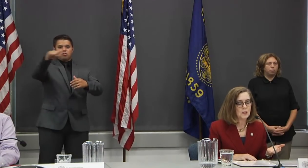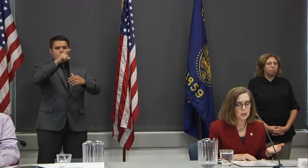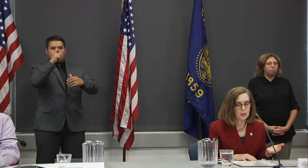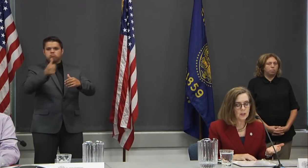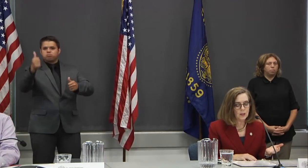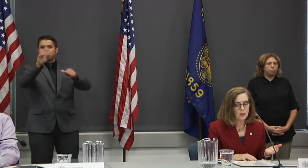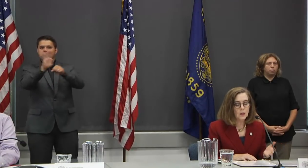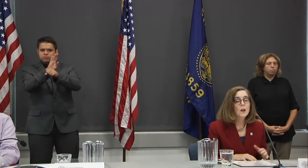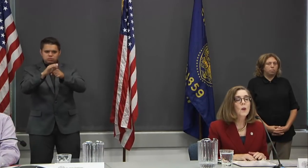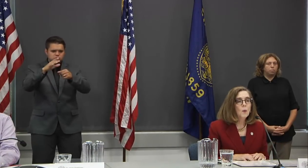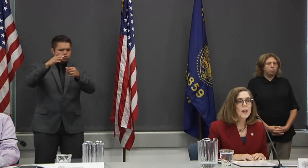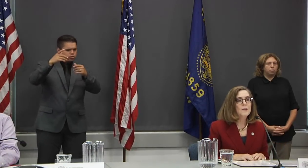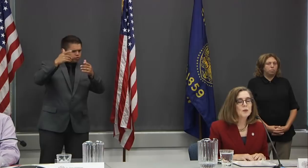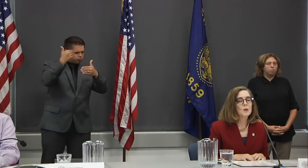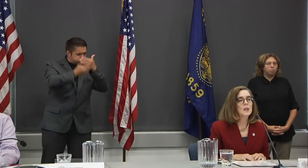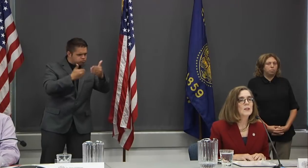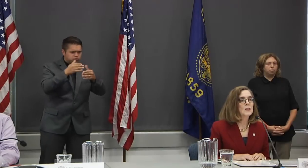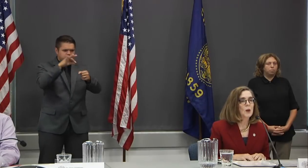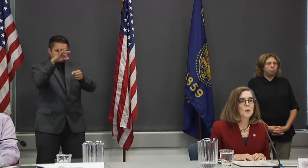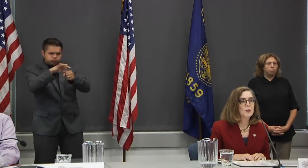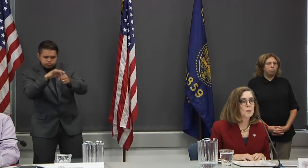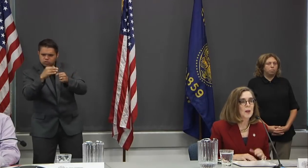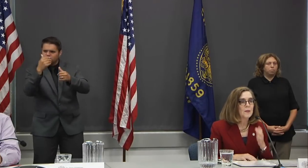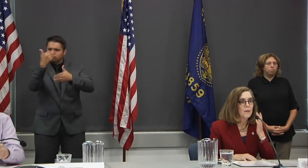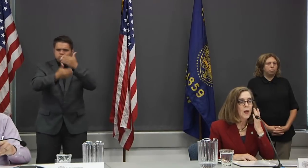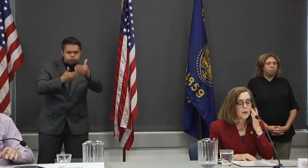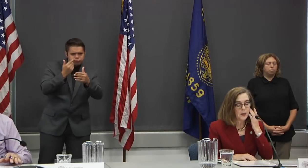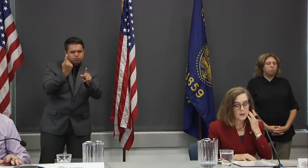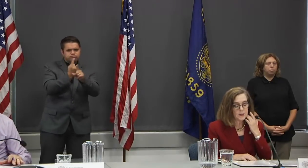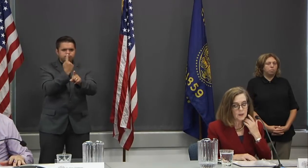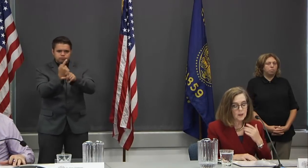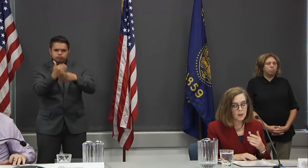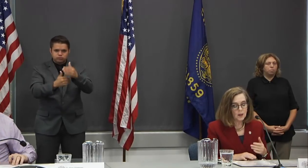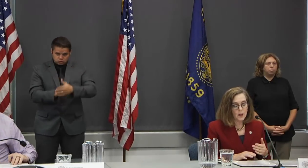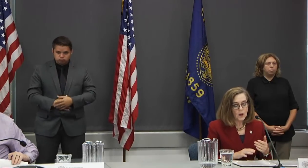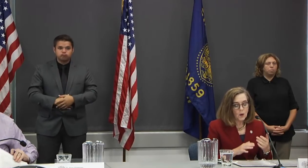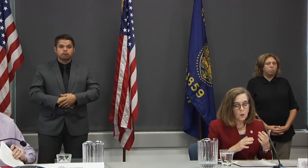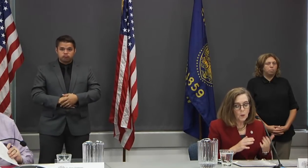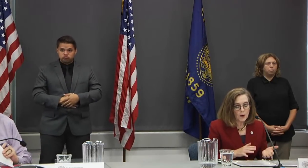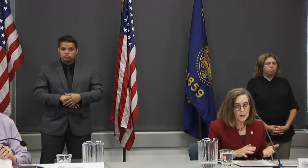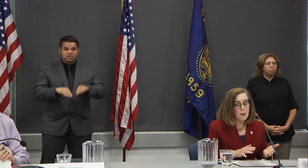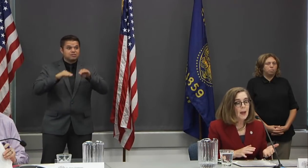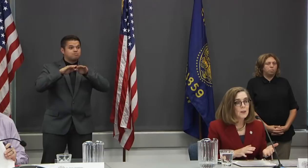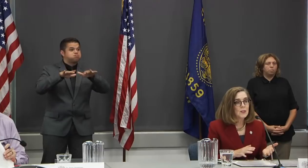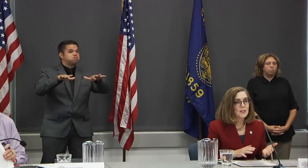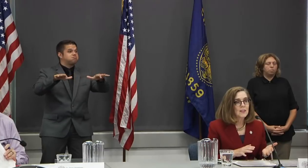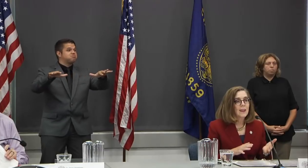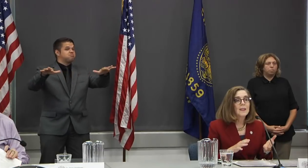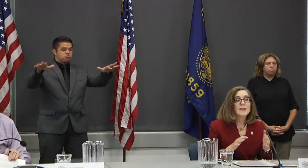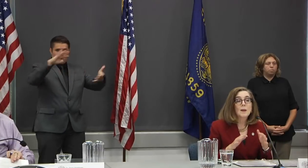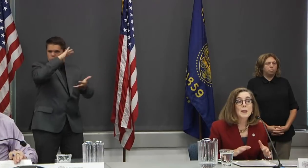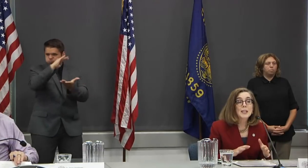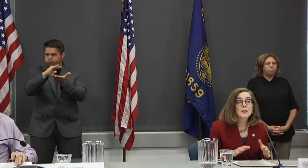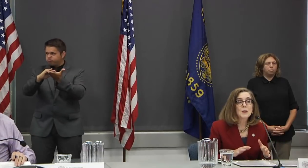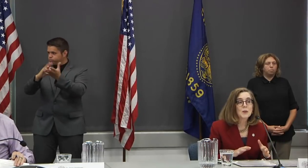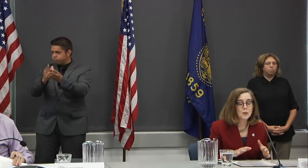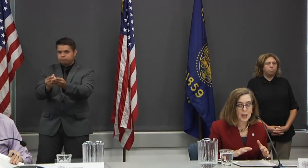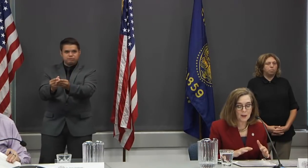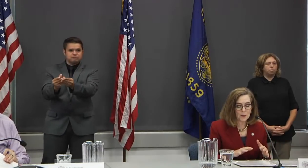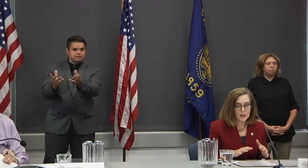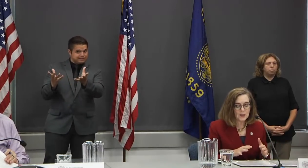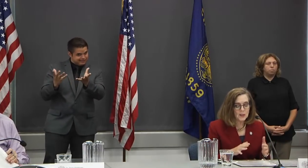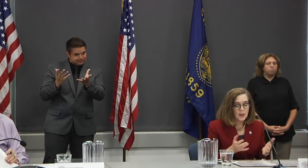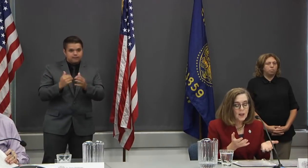this position. We have truly slowed the spread of the virus. Wearing masks, limiting